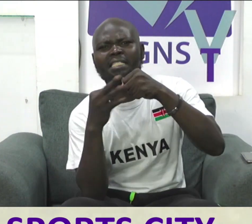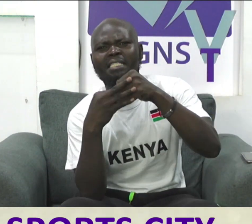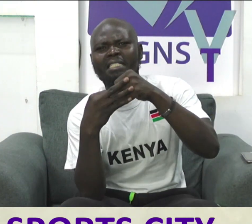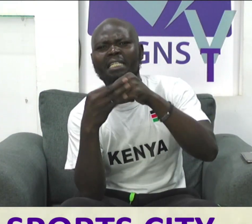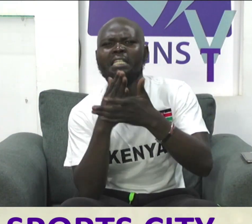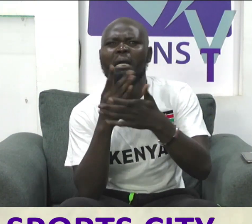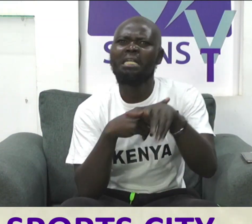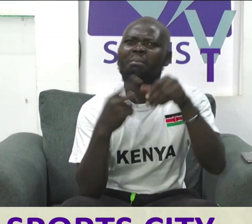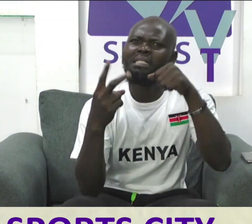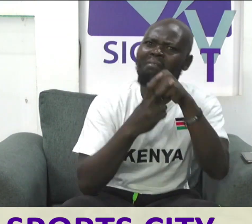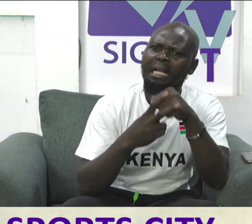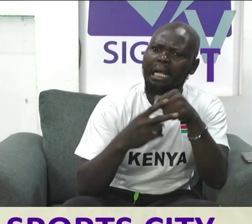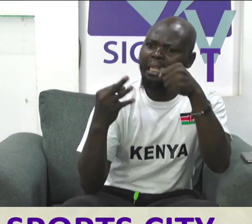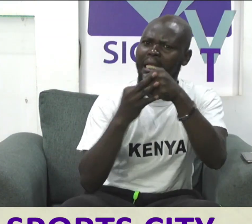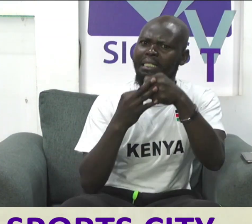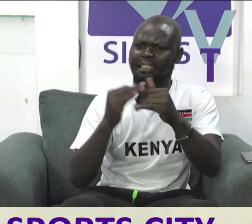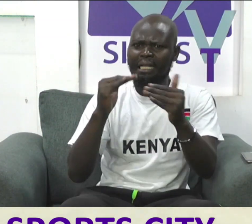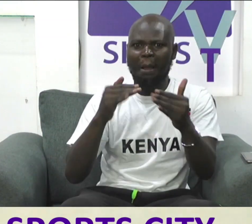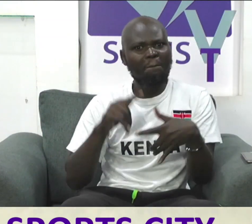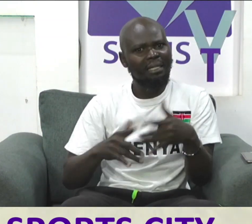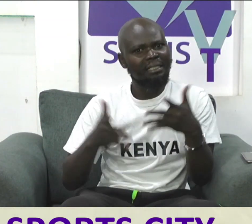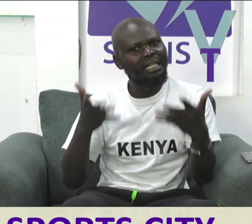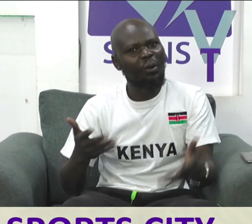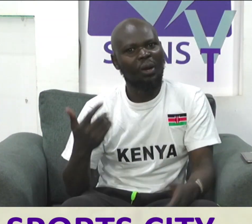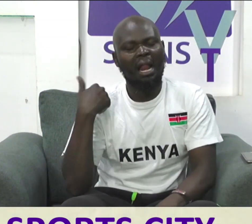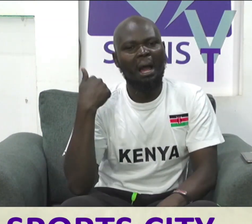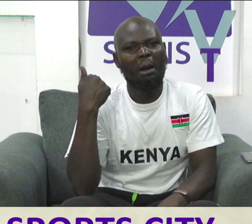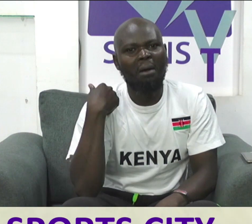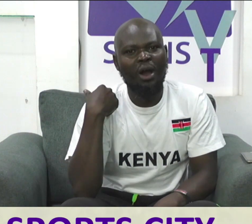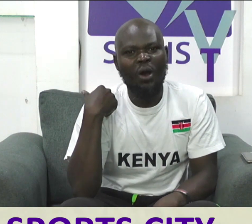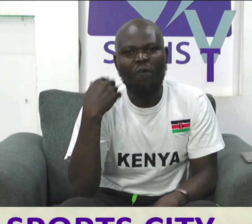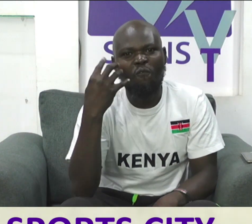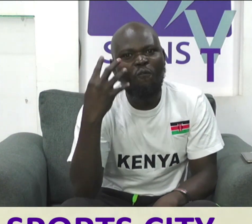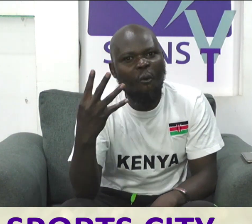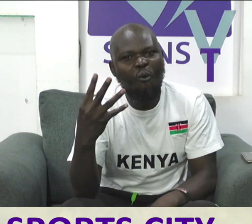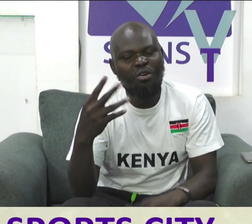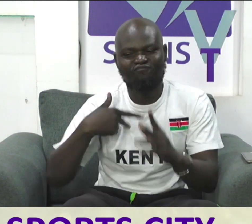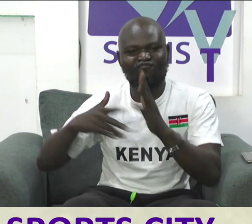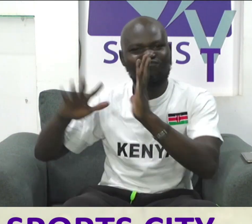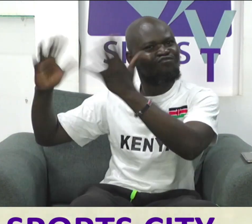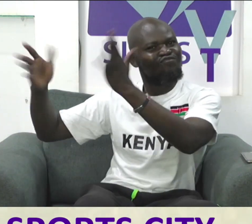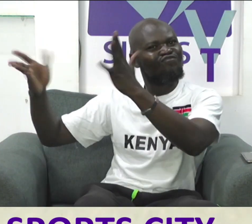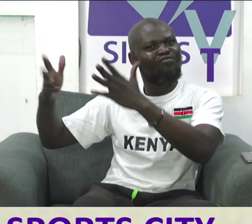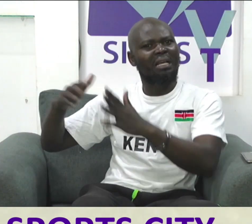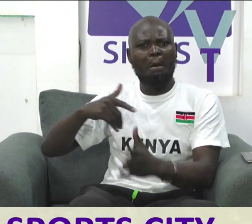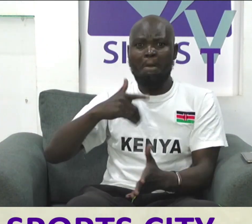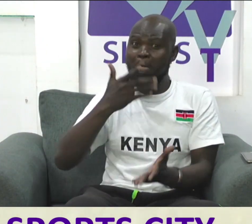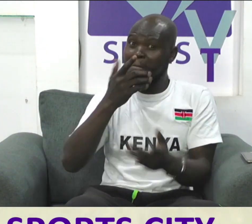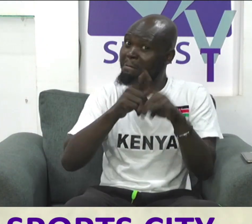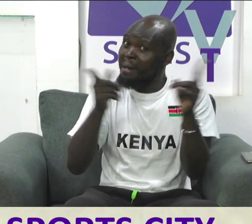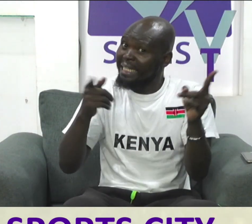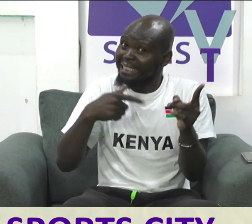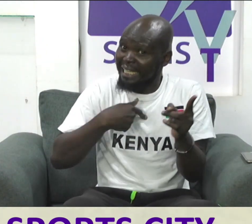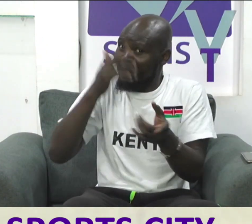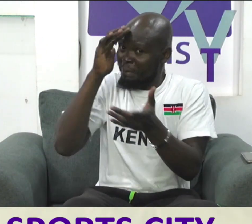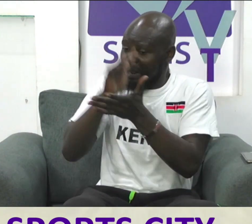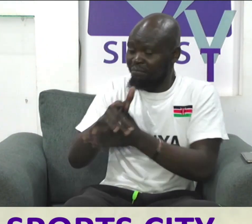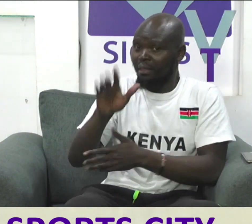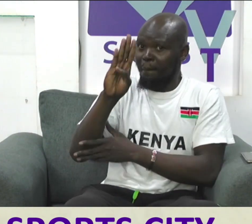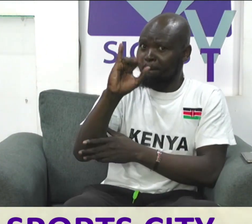want to say congratulations to Bidco United because they're really working hard, and right now they're number 4.